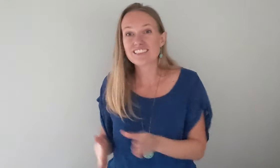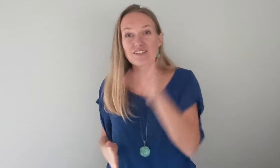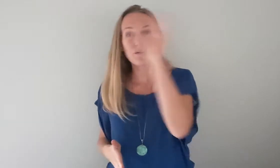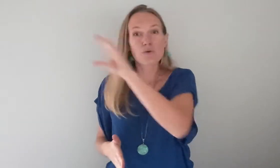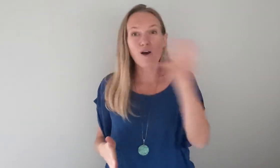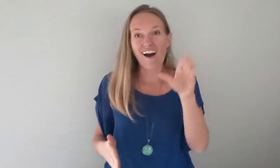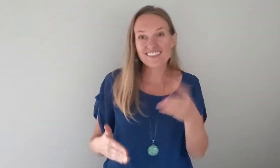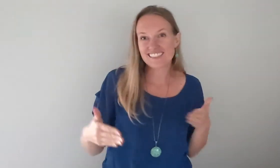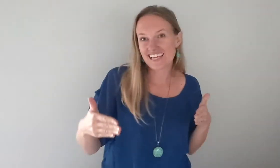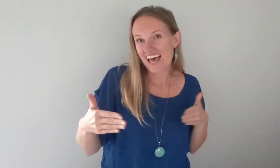the cross,